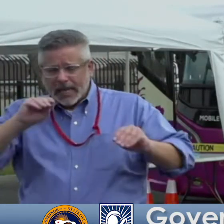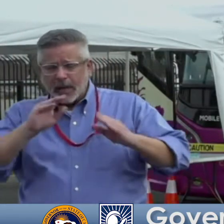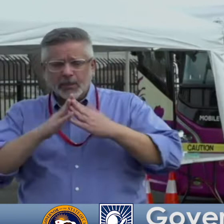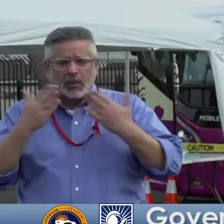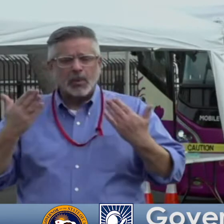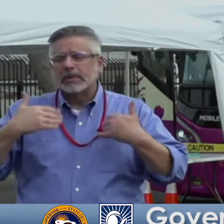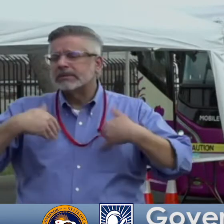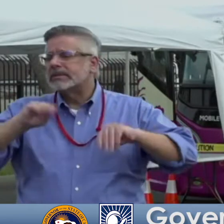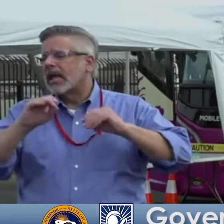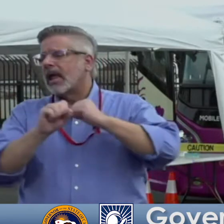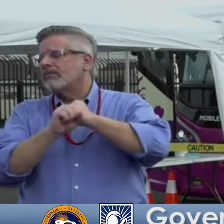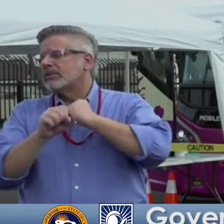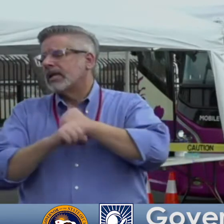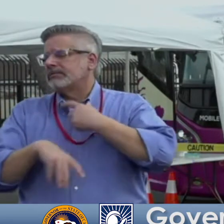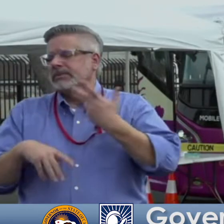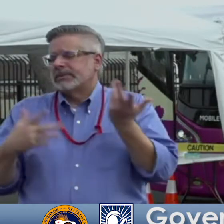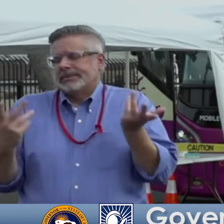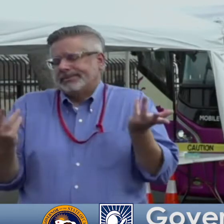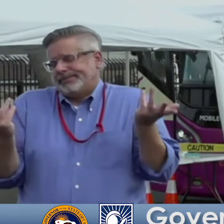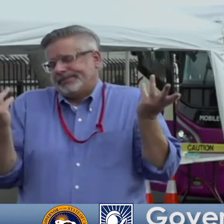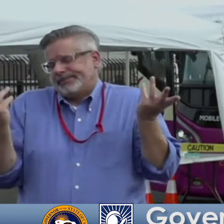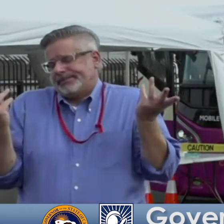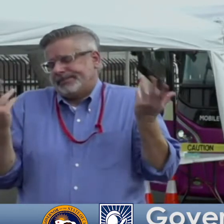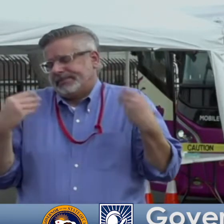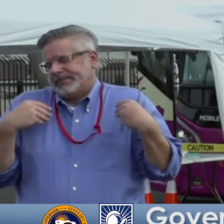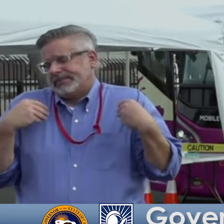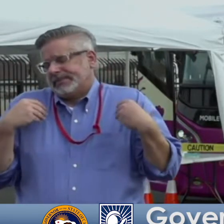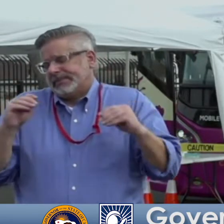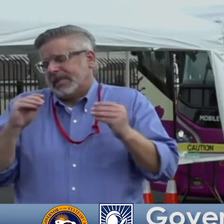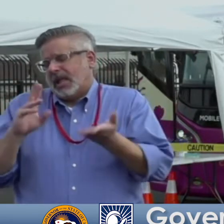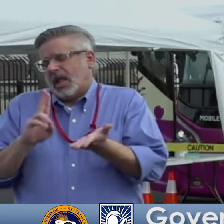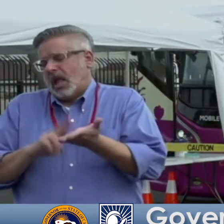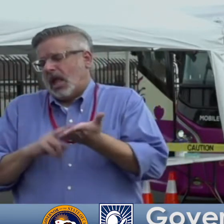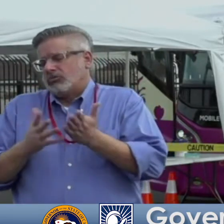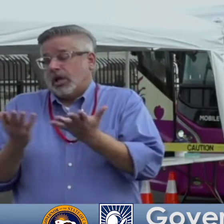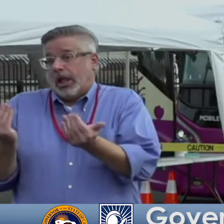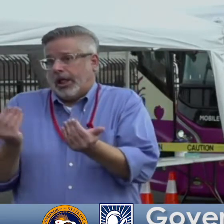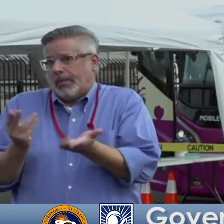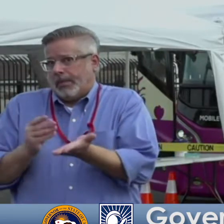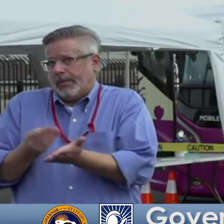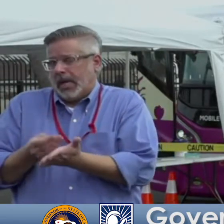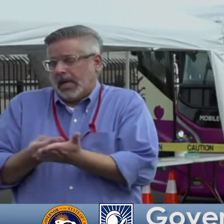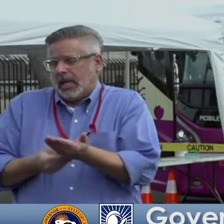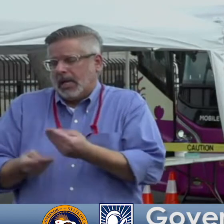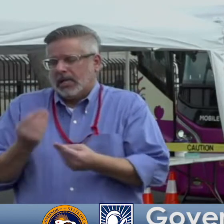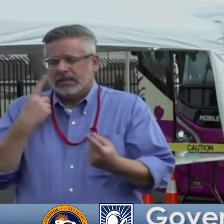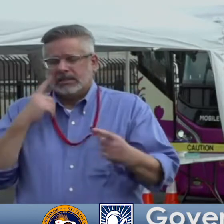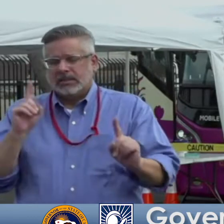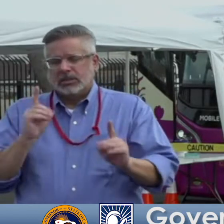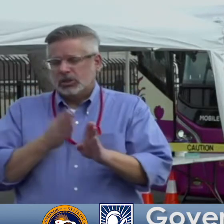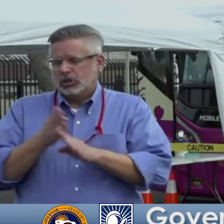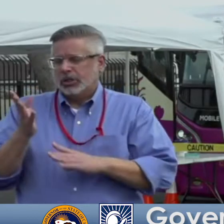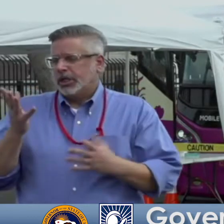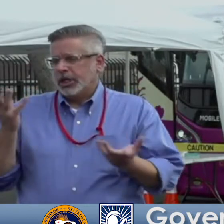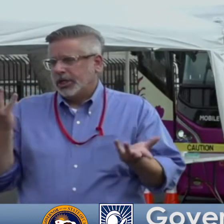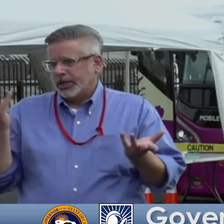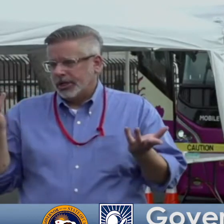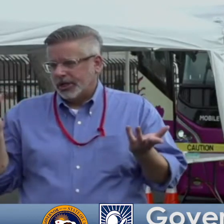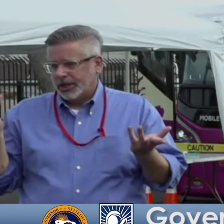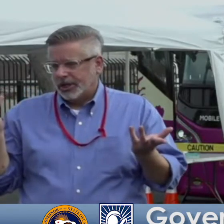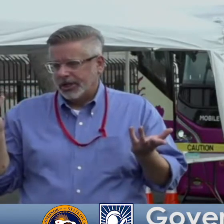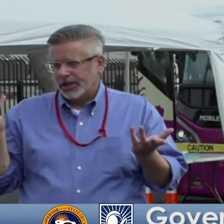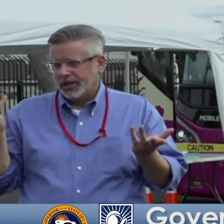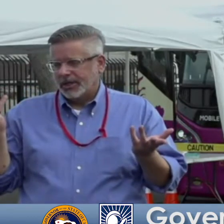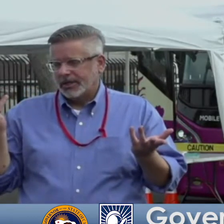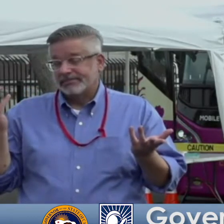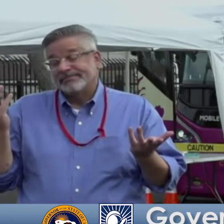sell advertisements, sell their contracts to generate even more successful careers. And we'll just